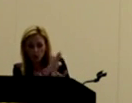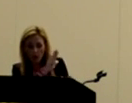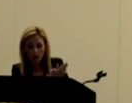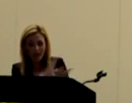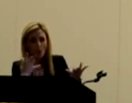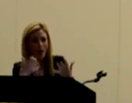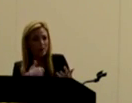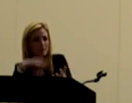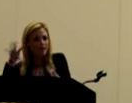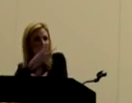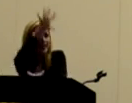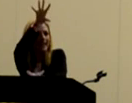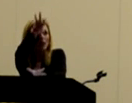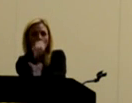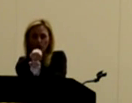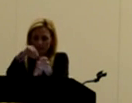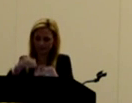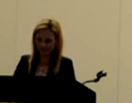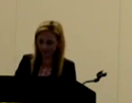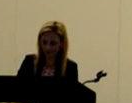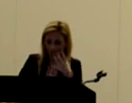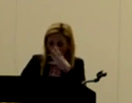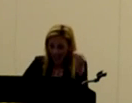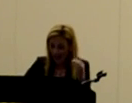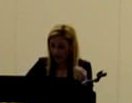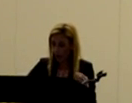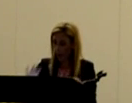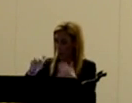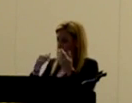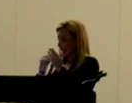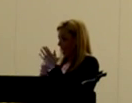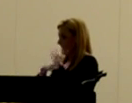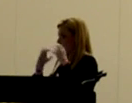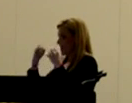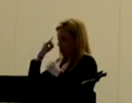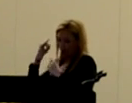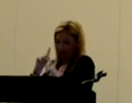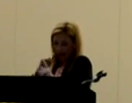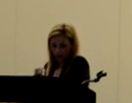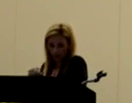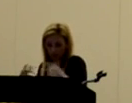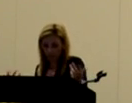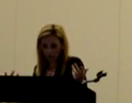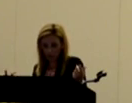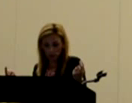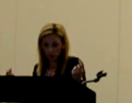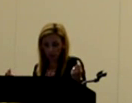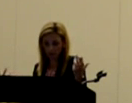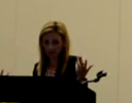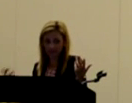each day after school, and they wanted me to feel included. And when the doctors had no answers, my